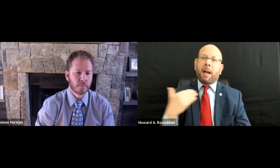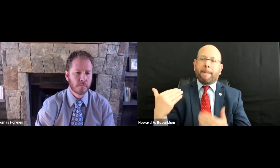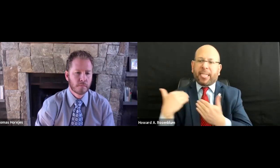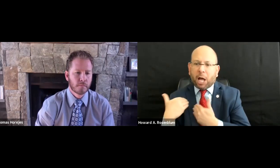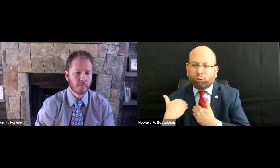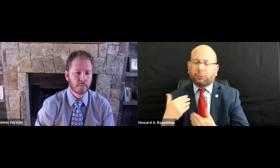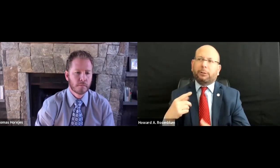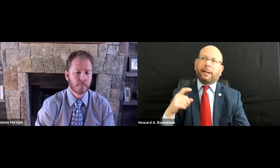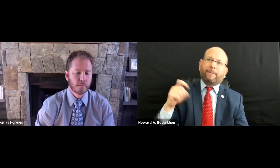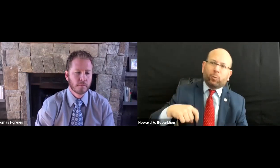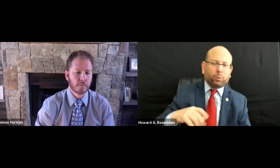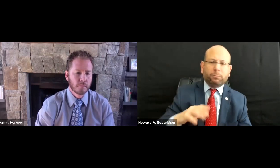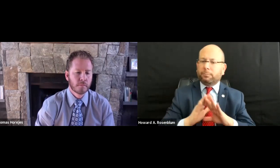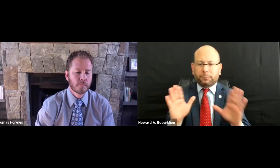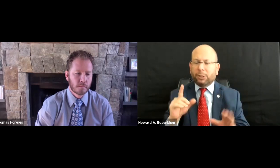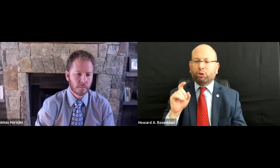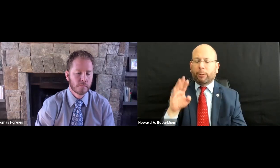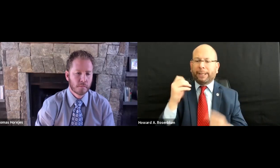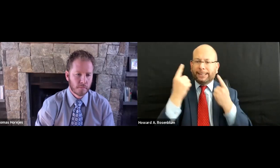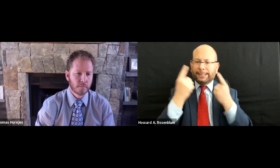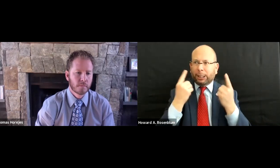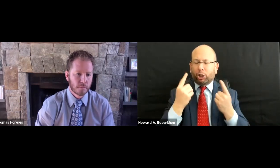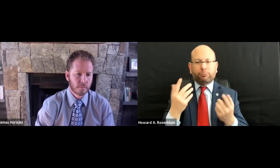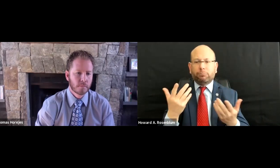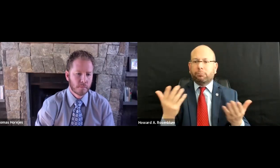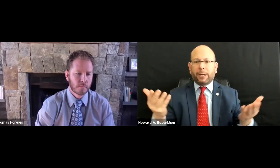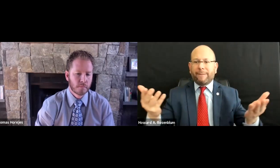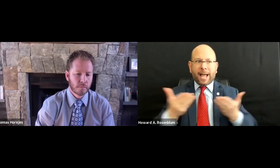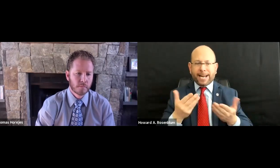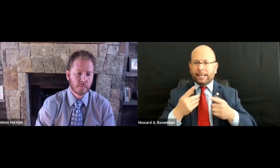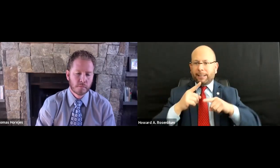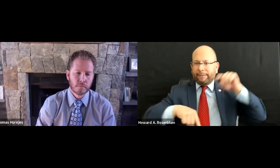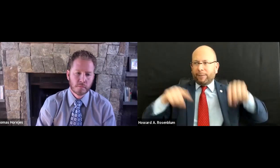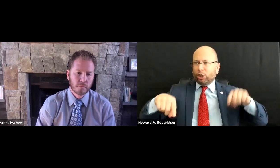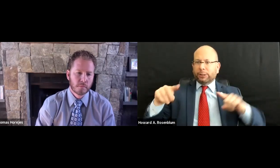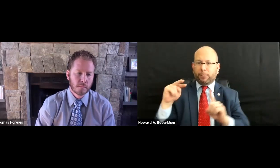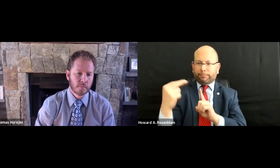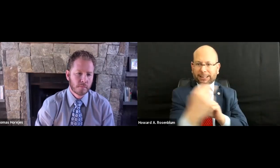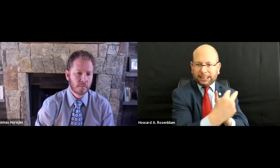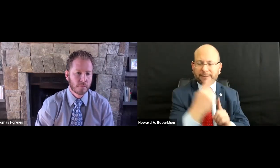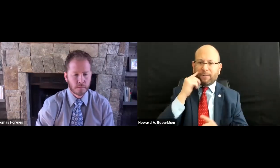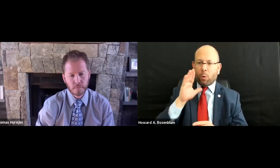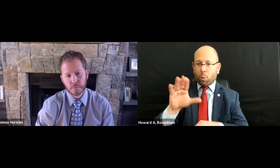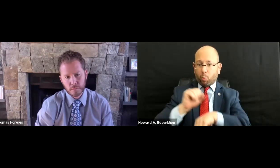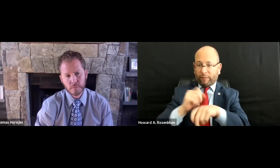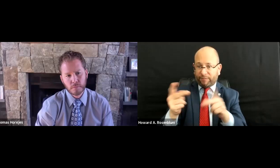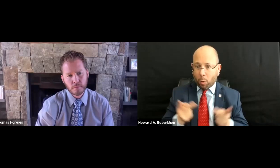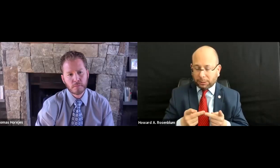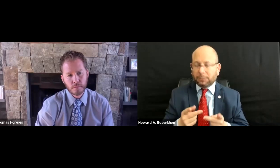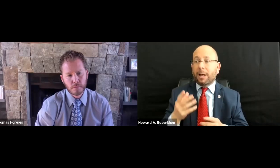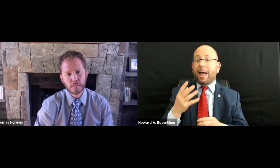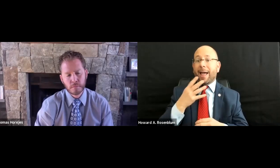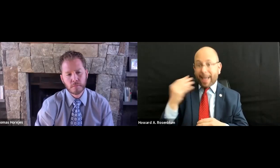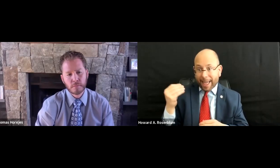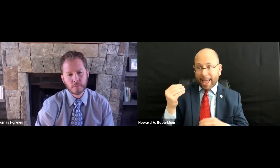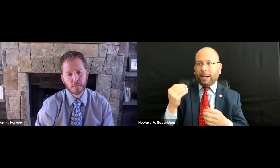So the employee is not, it's not about obligation or what one has to do. It's about inviting these diverse